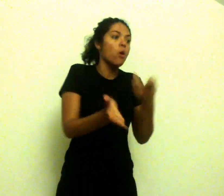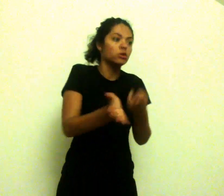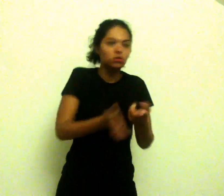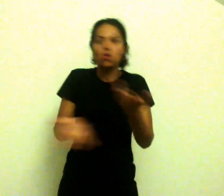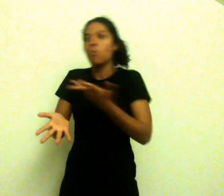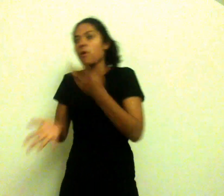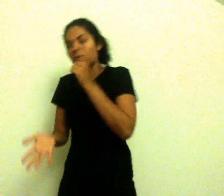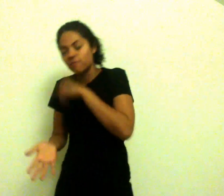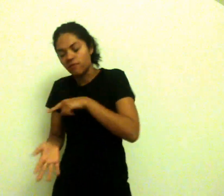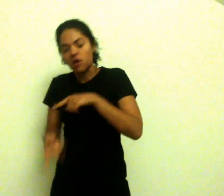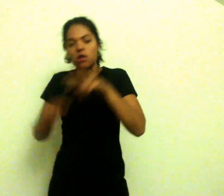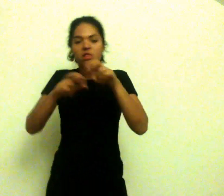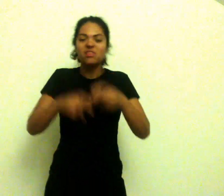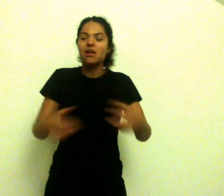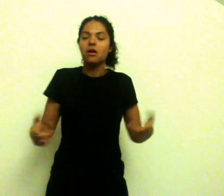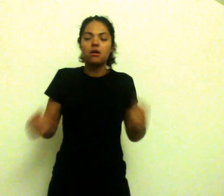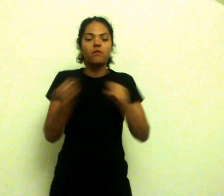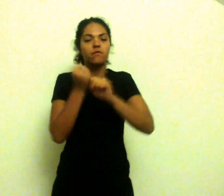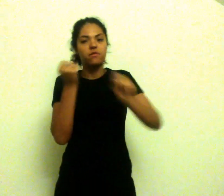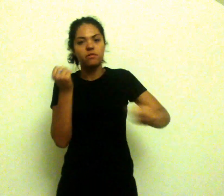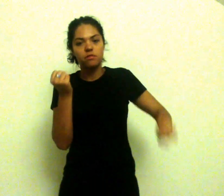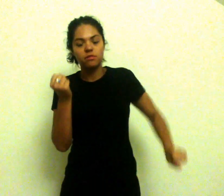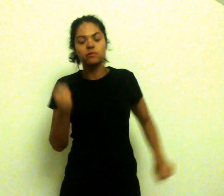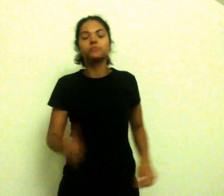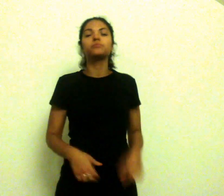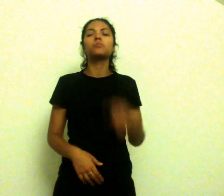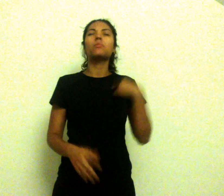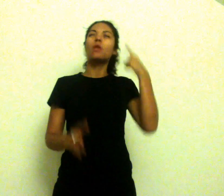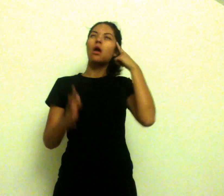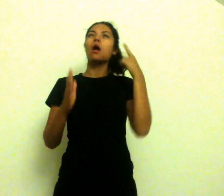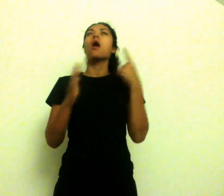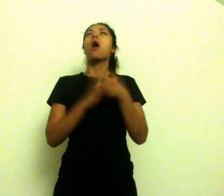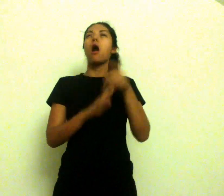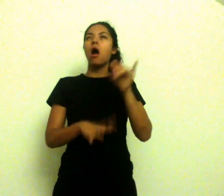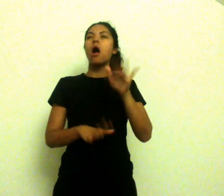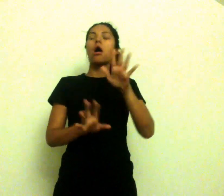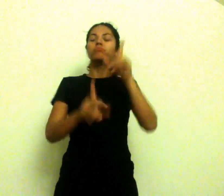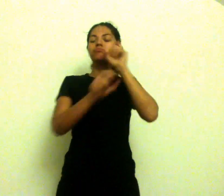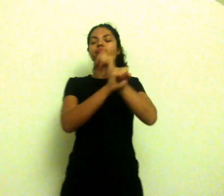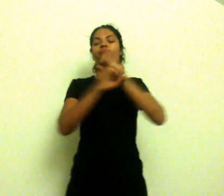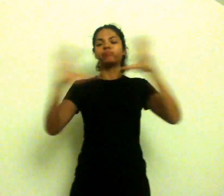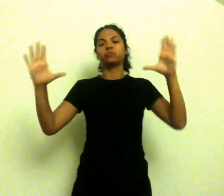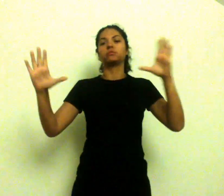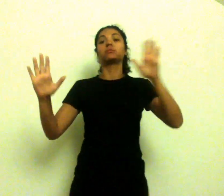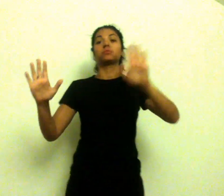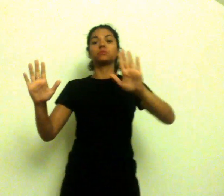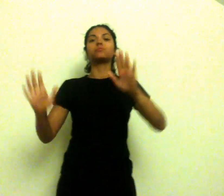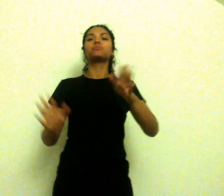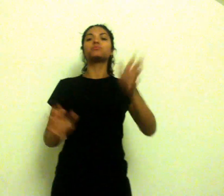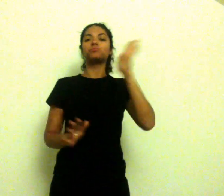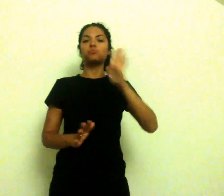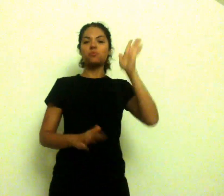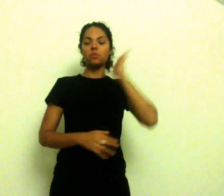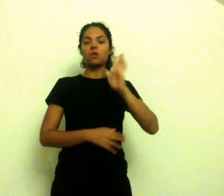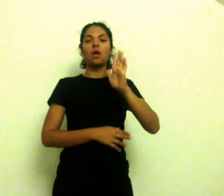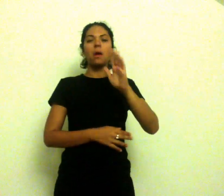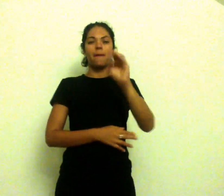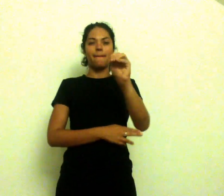of illustrations that did come into my mind. A couple of them were these. When Michelangelo first started to paint unclothed